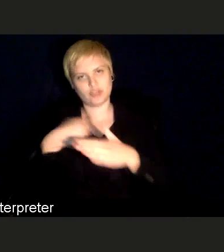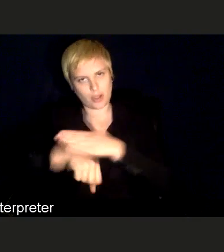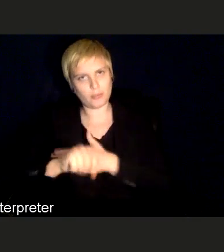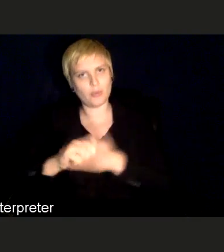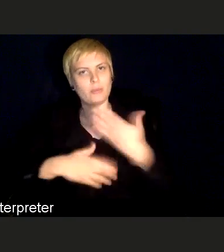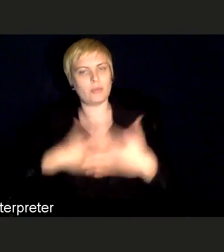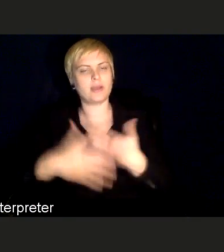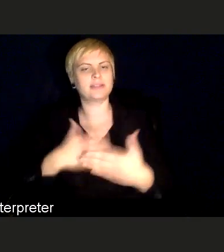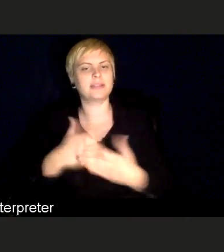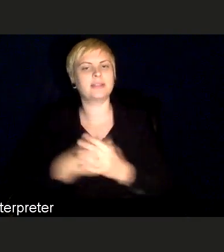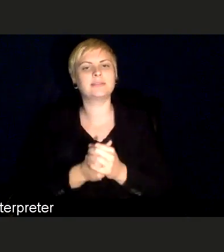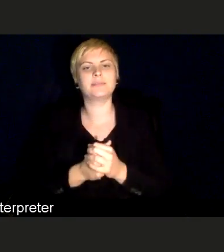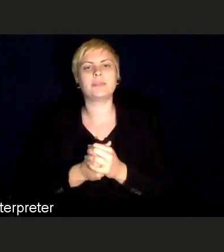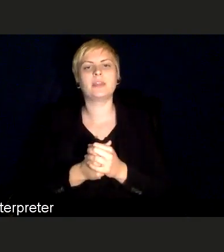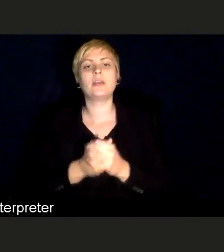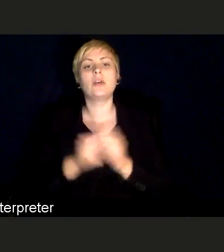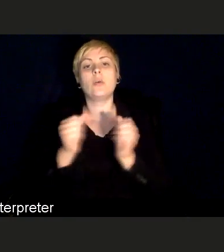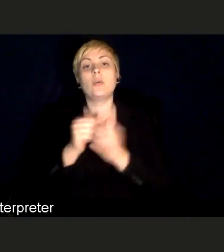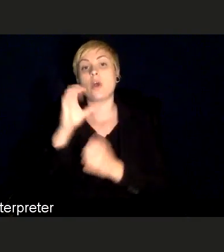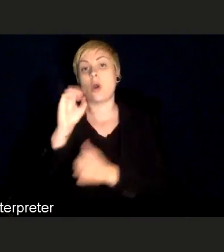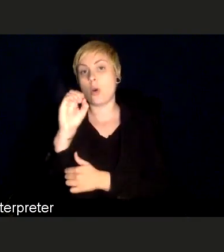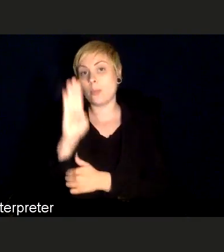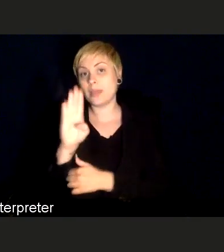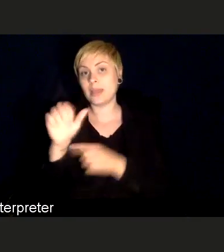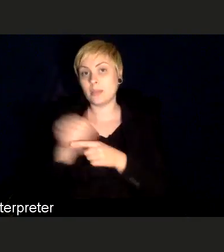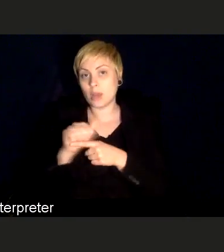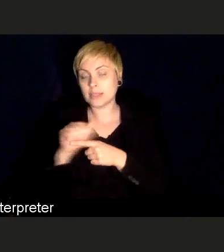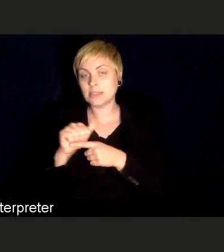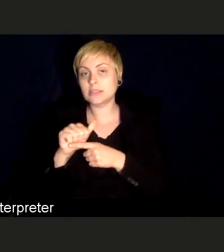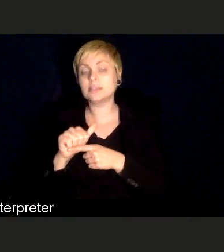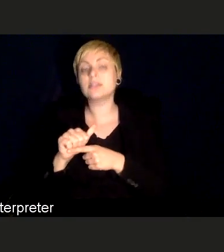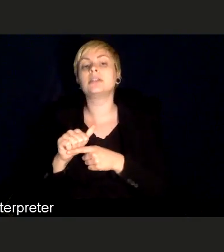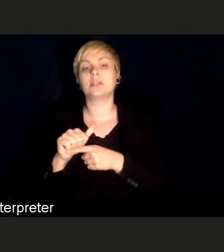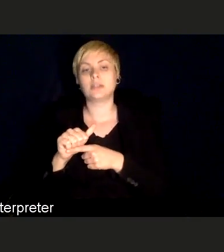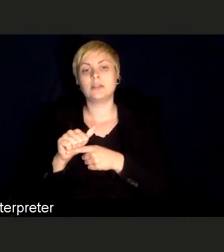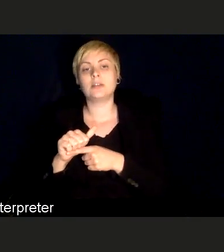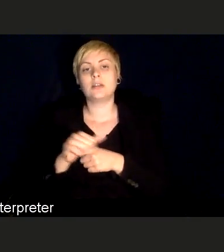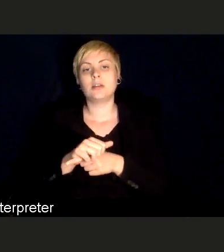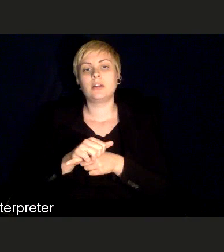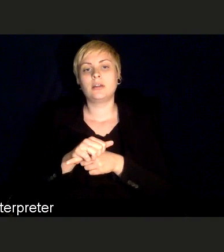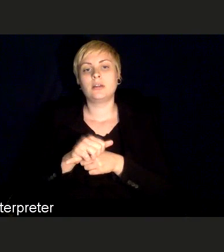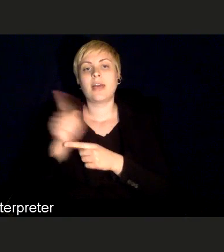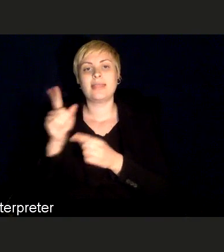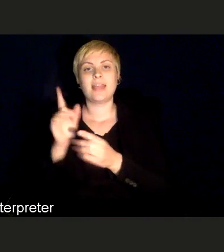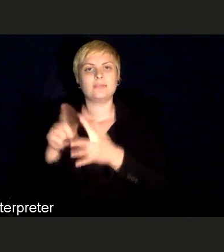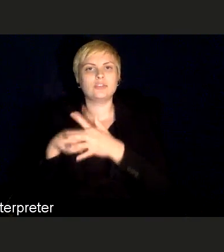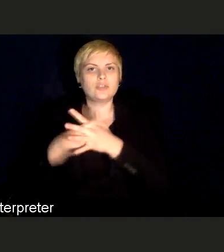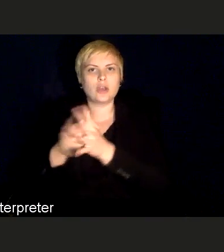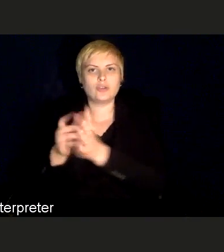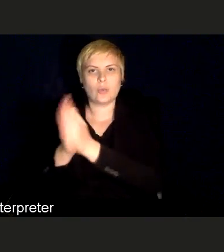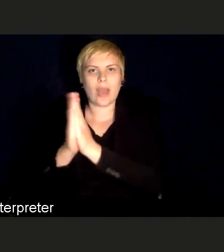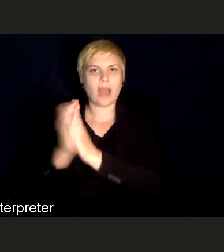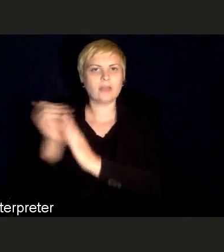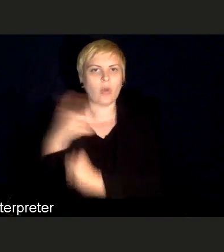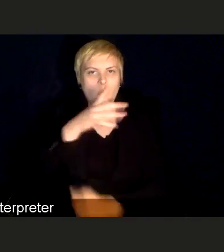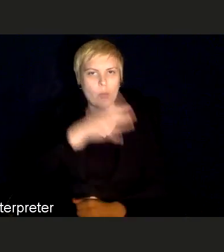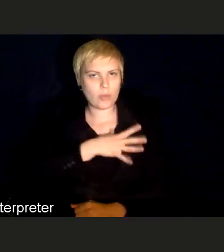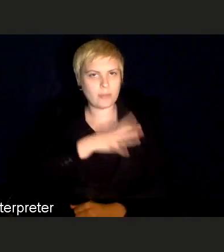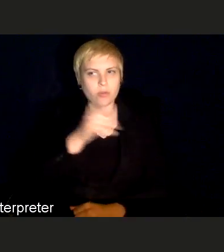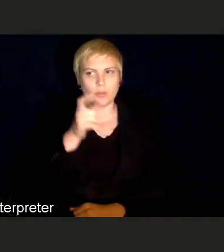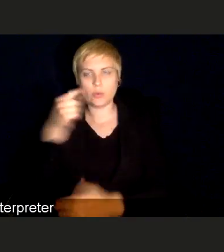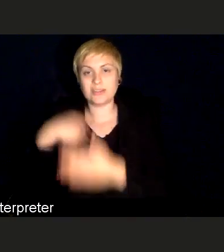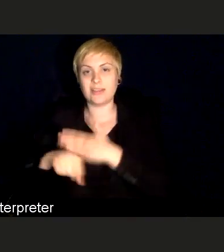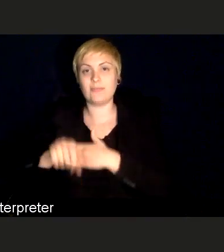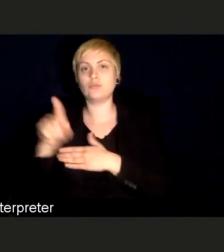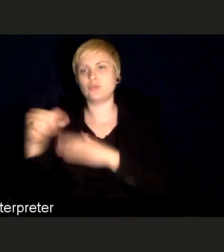have done with our obstetrical practice, they've actually begun to ask all women who will be delivering to be